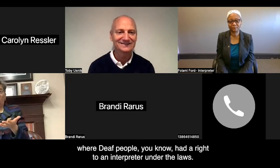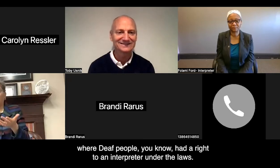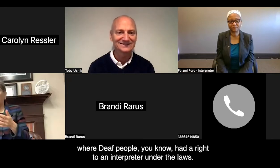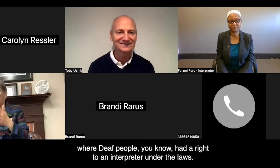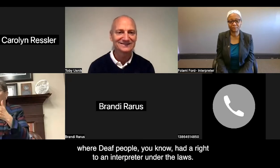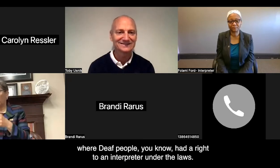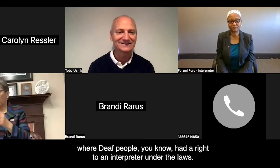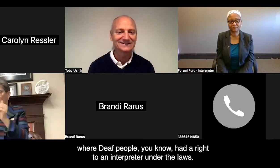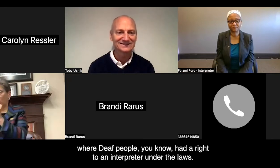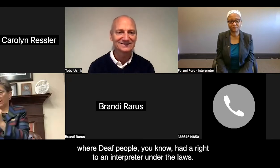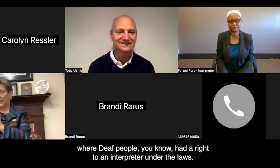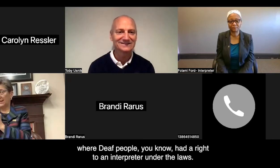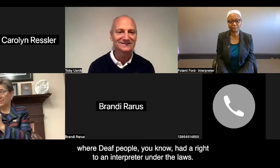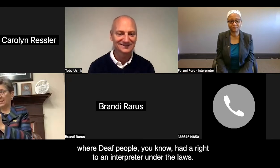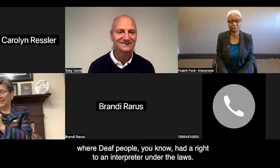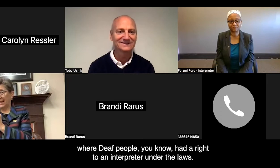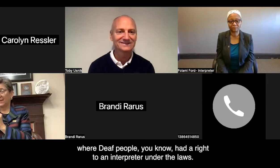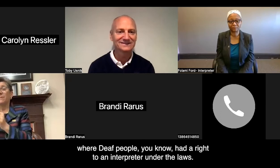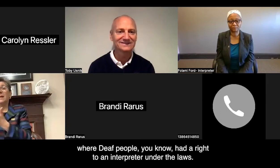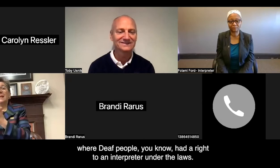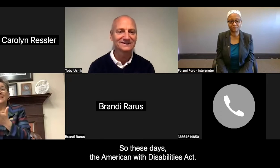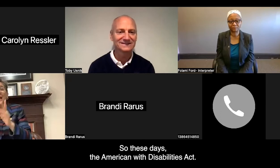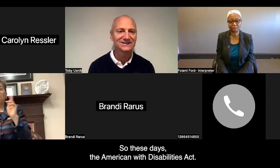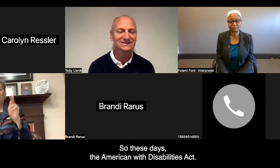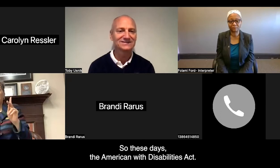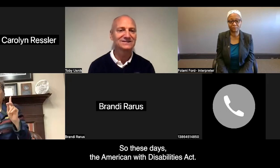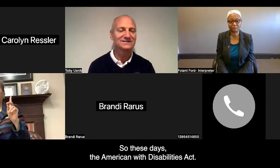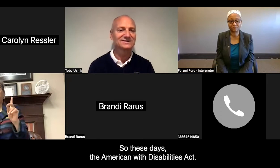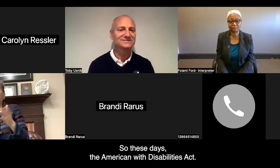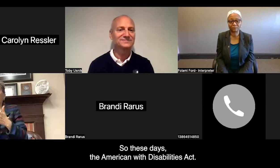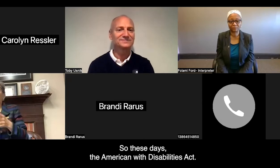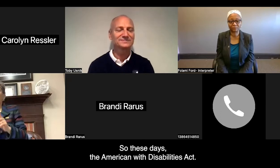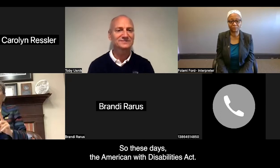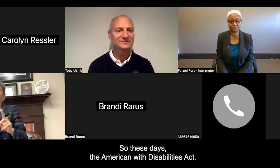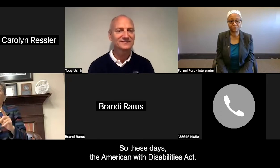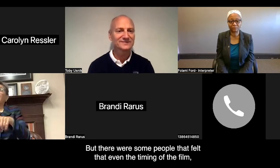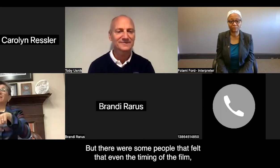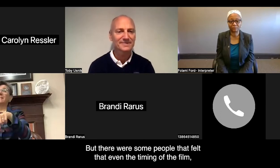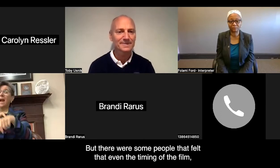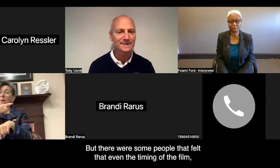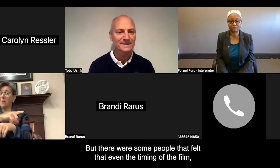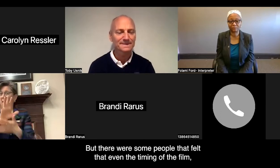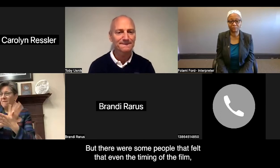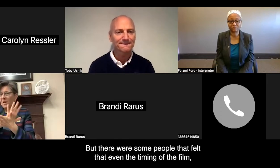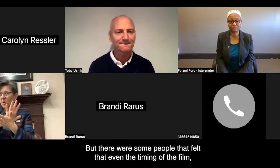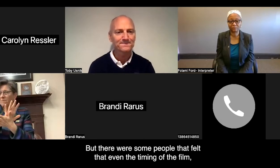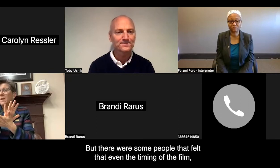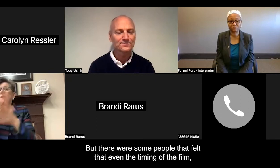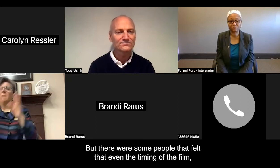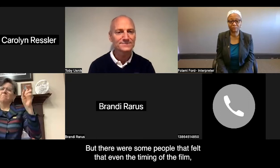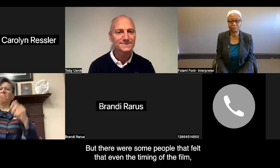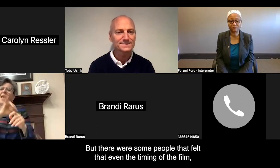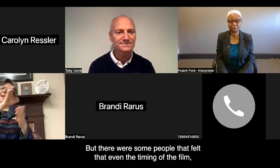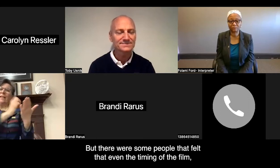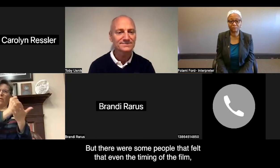right to an interpreter under the laws of to these days, the America with Disabilities Act. But there were some people that felt that even the